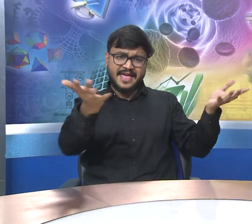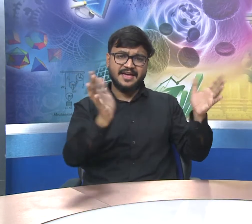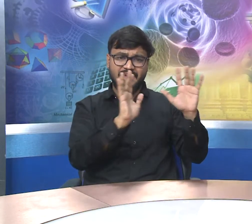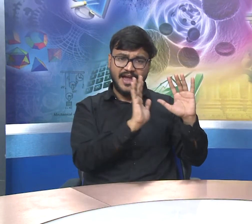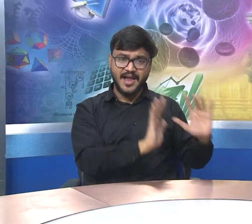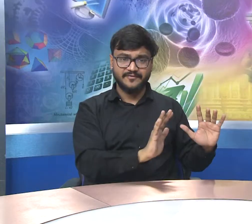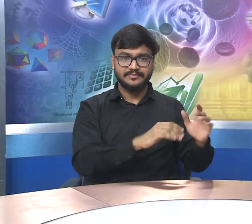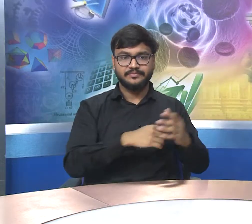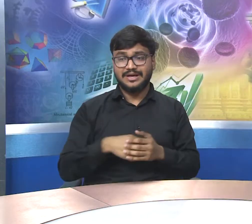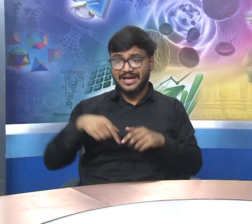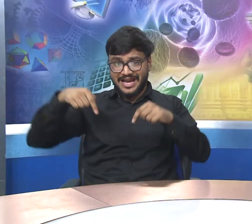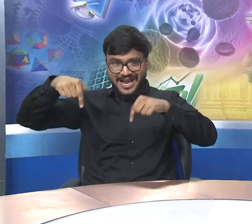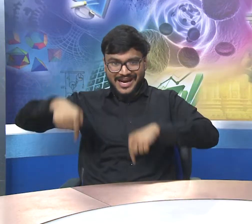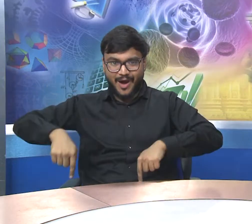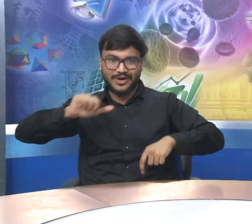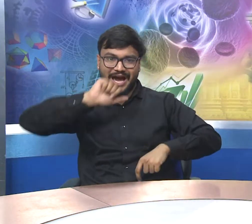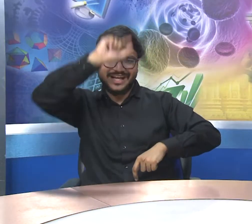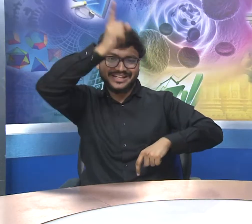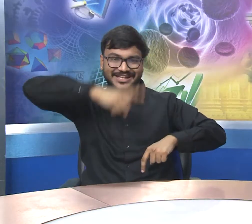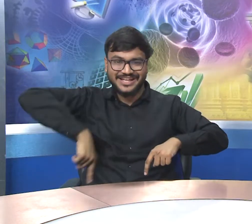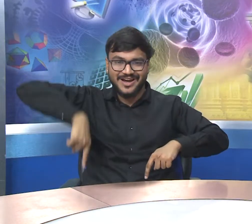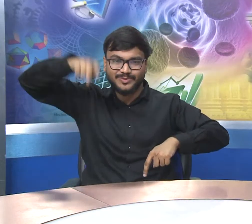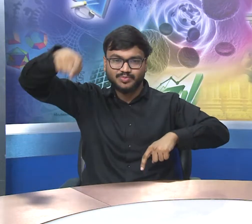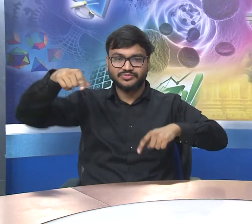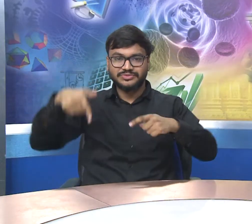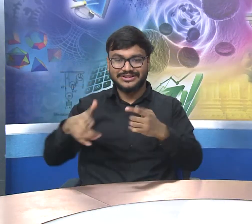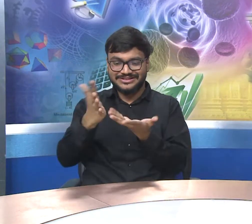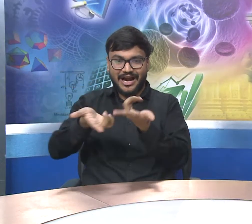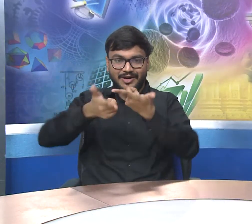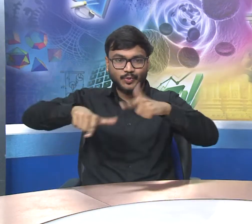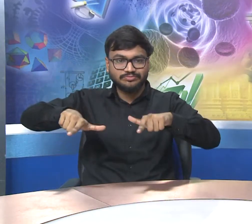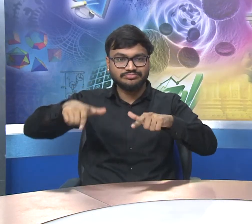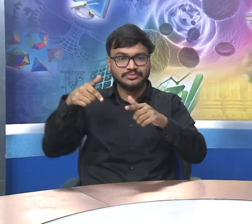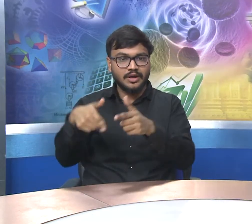And they also have a technology like early cochlear implant.